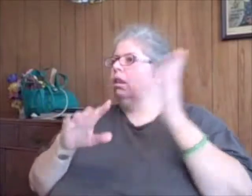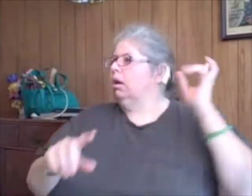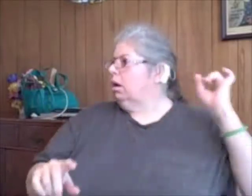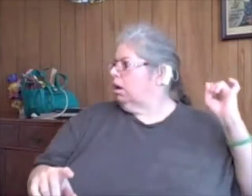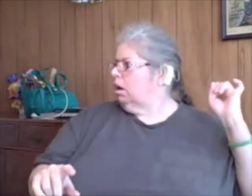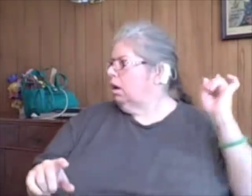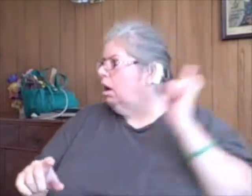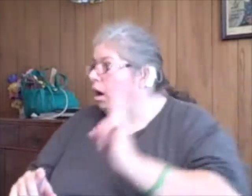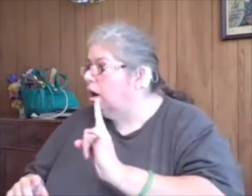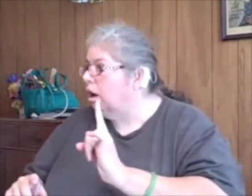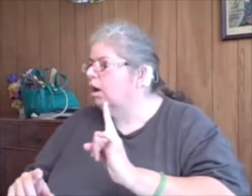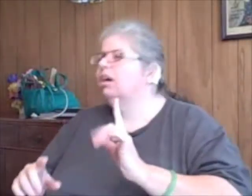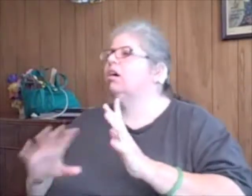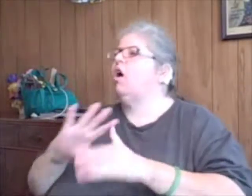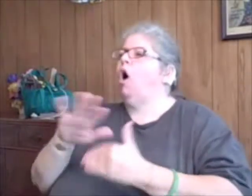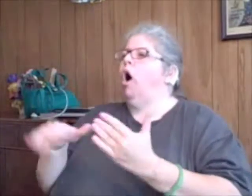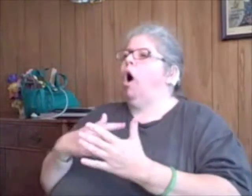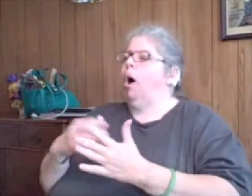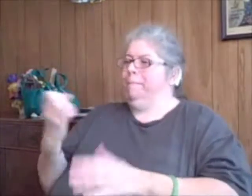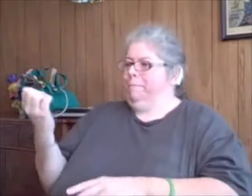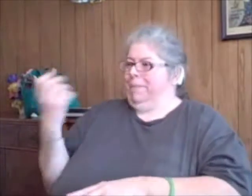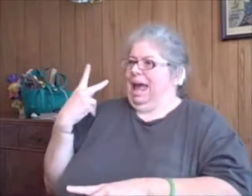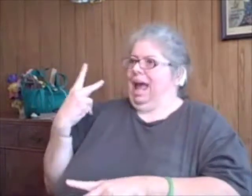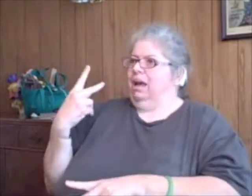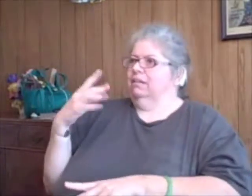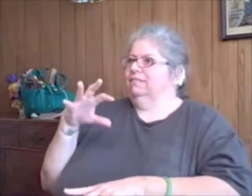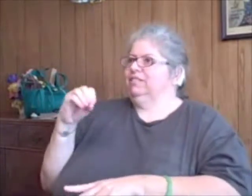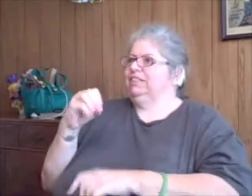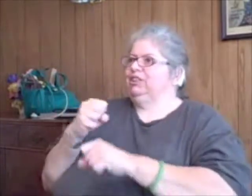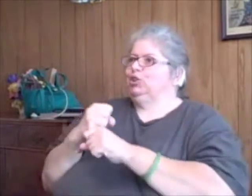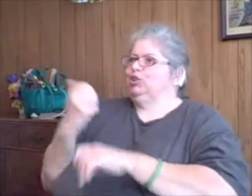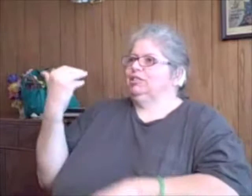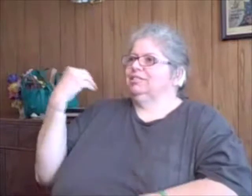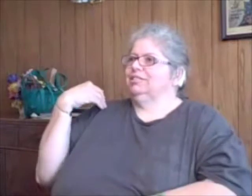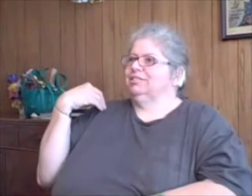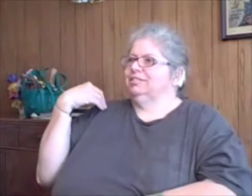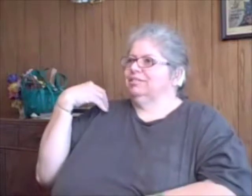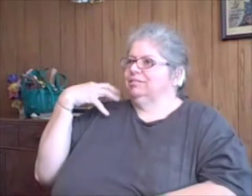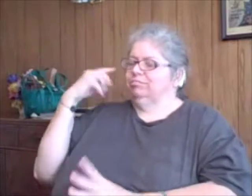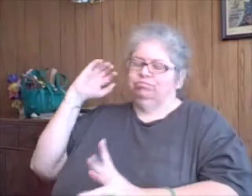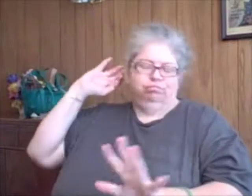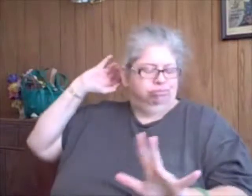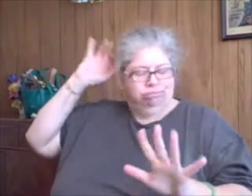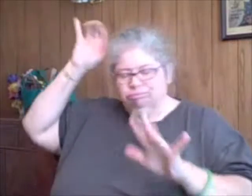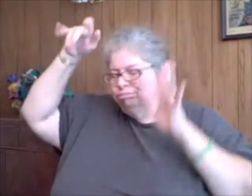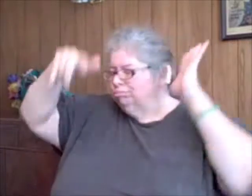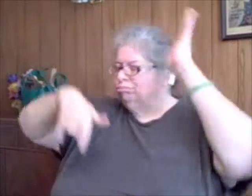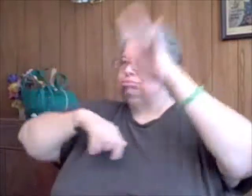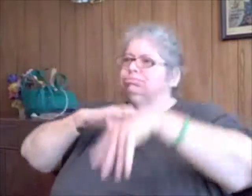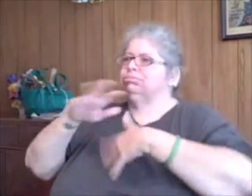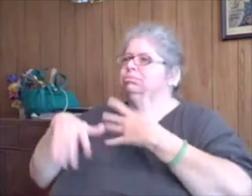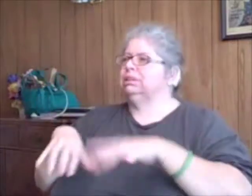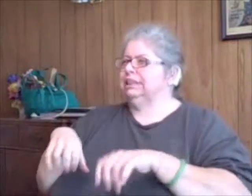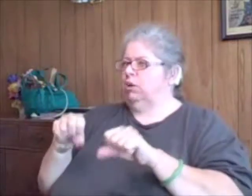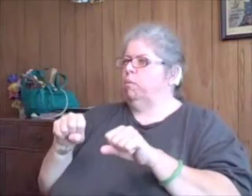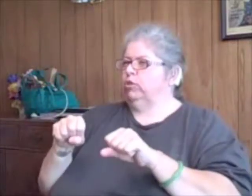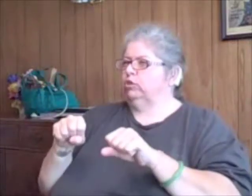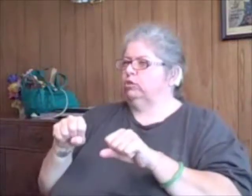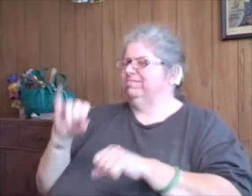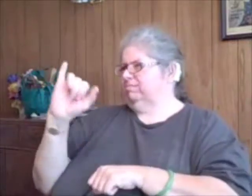that alcohol and drunk, and everything from 50 years ago comes